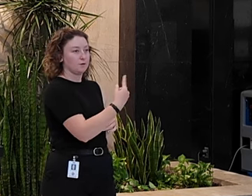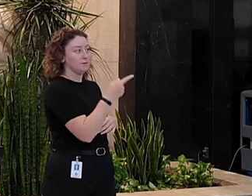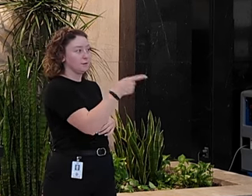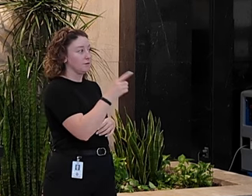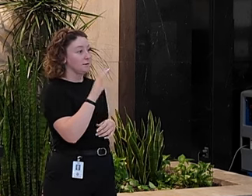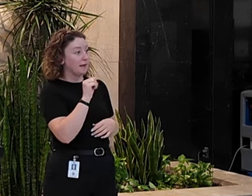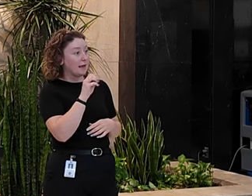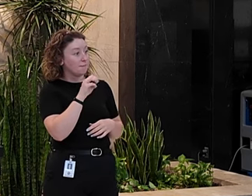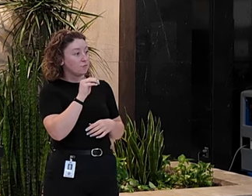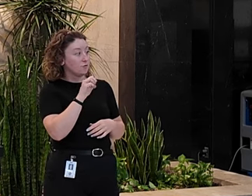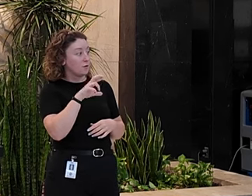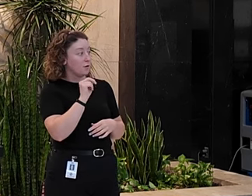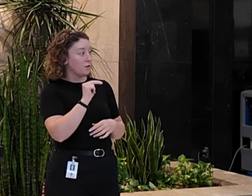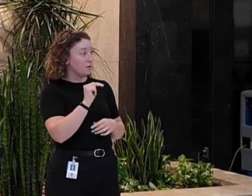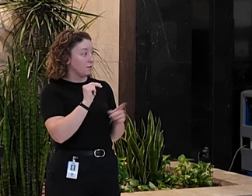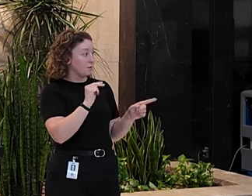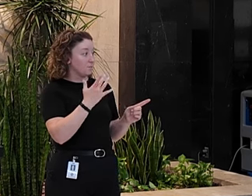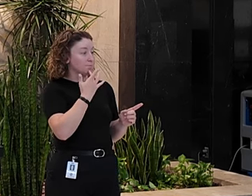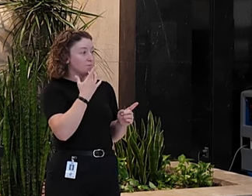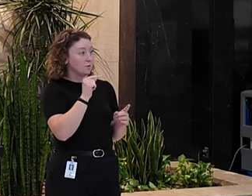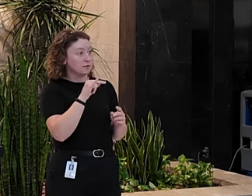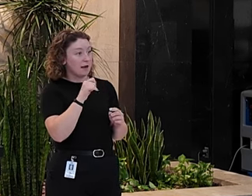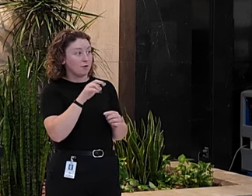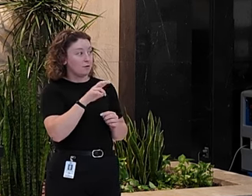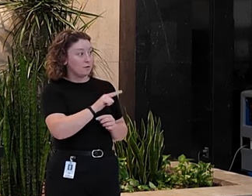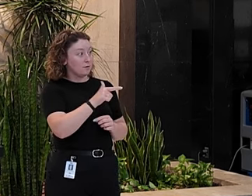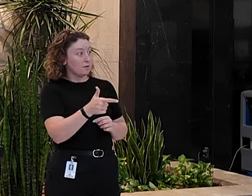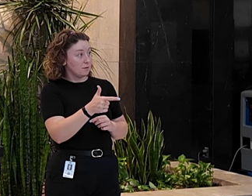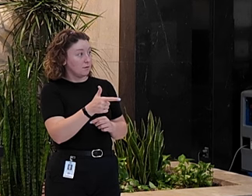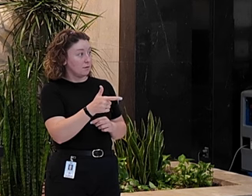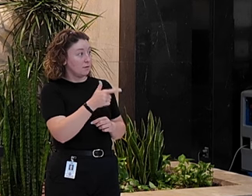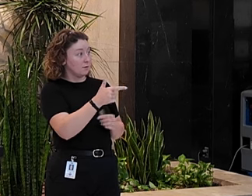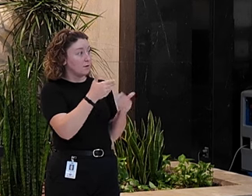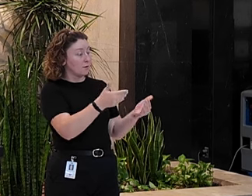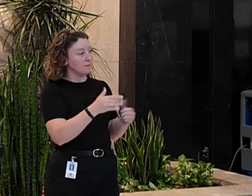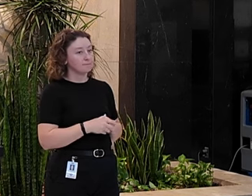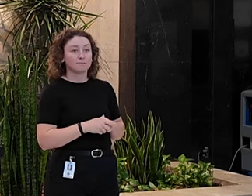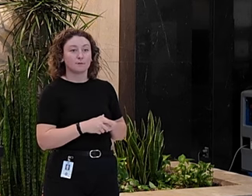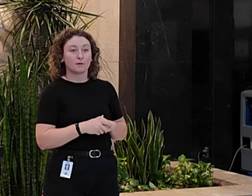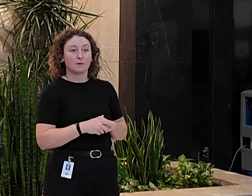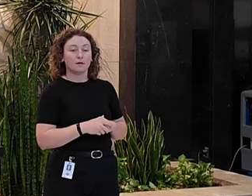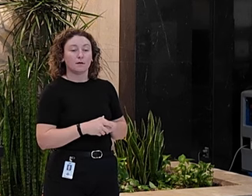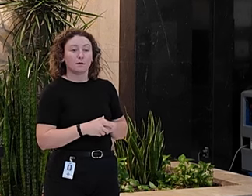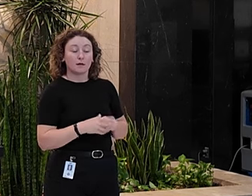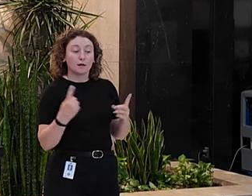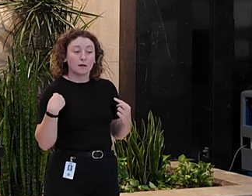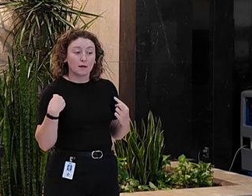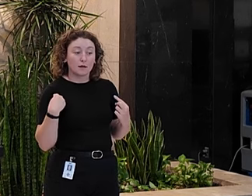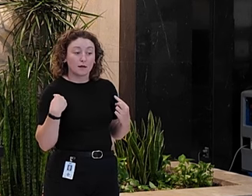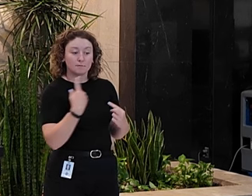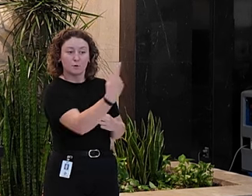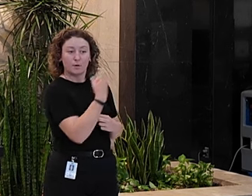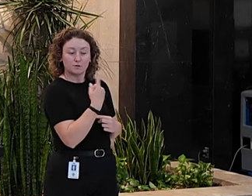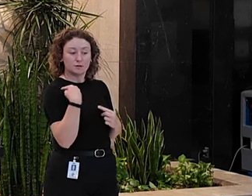Cameron? Since you won for outlet, I refer to Tyler Okay. over there. We'll go. So as far